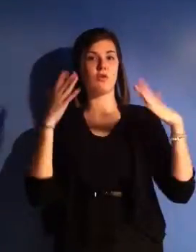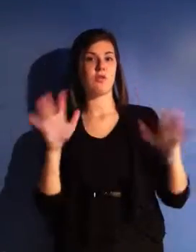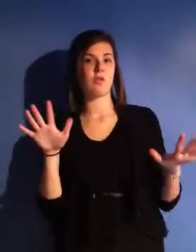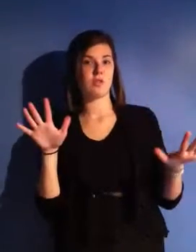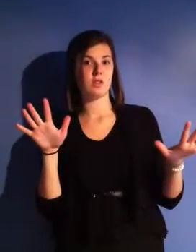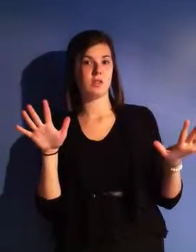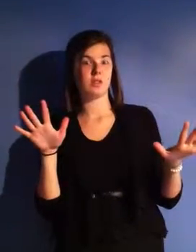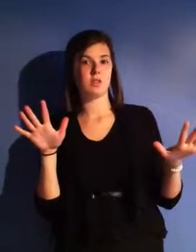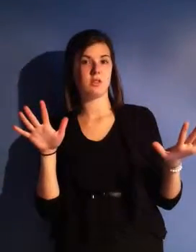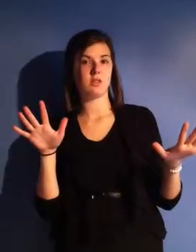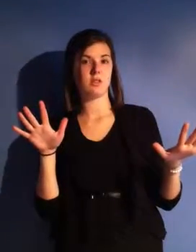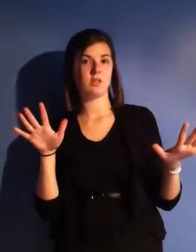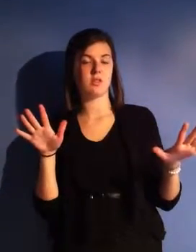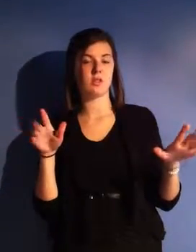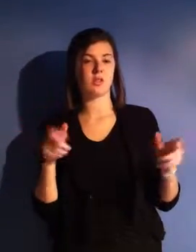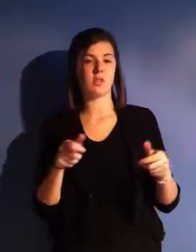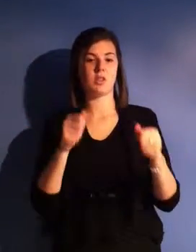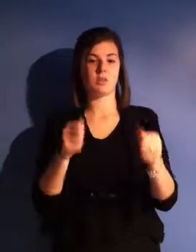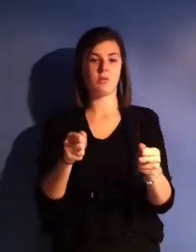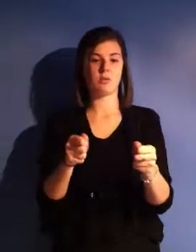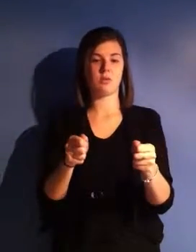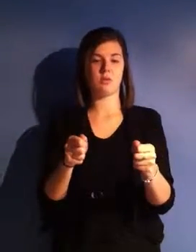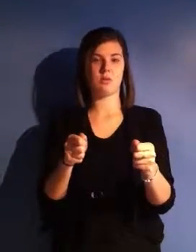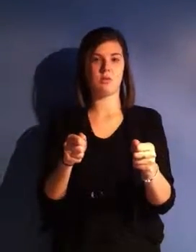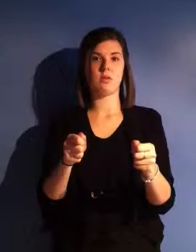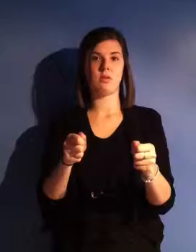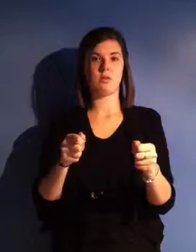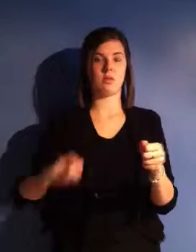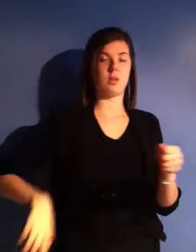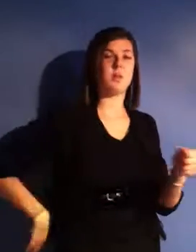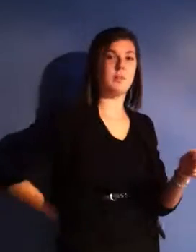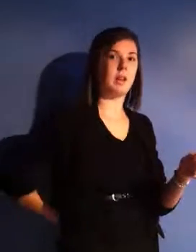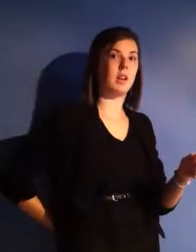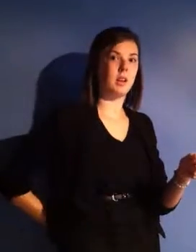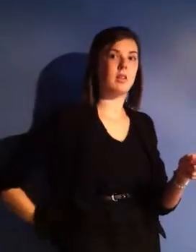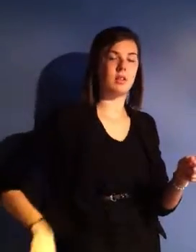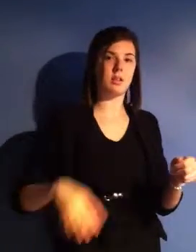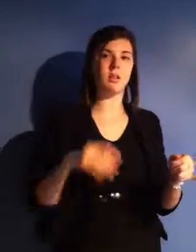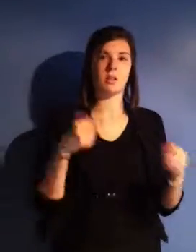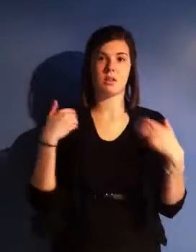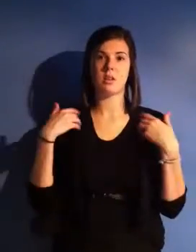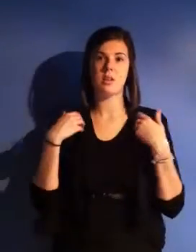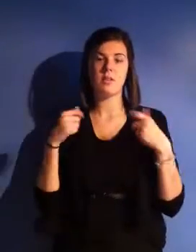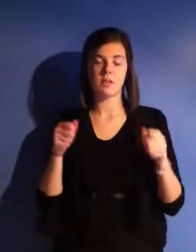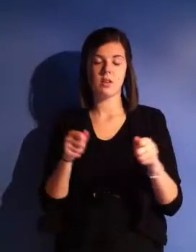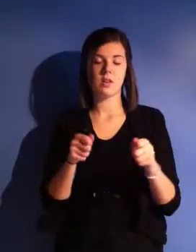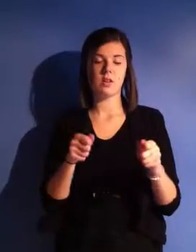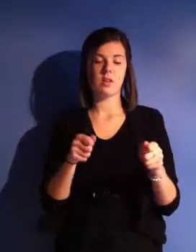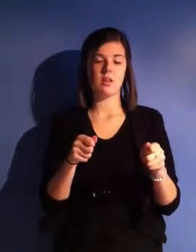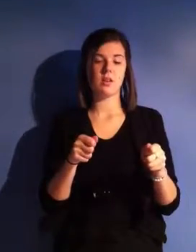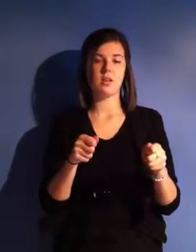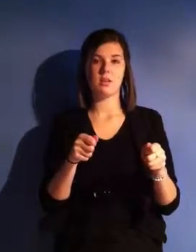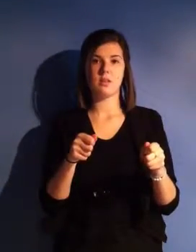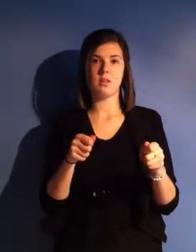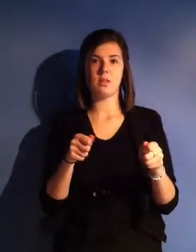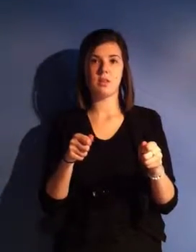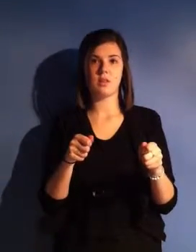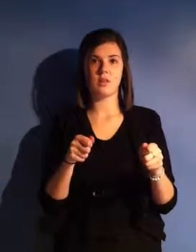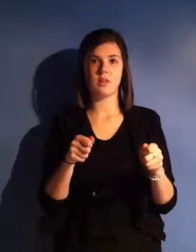this one piece of fabric, the back part of your dress, you're going to take it and you're going to lift